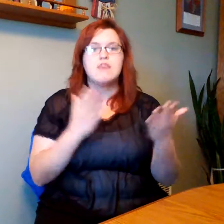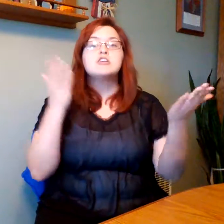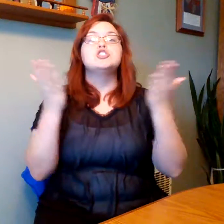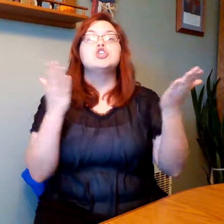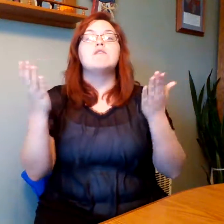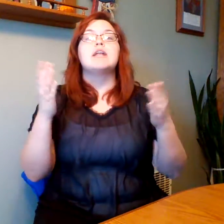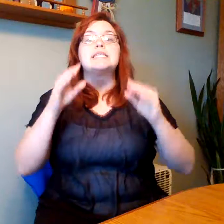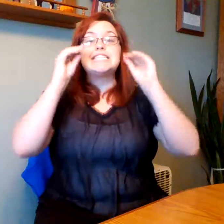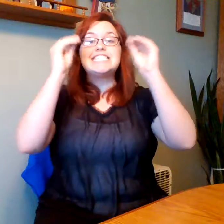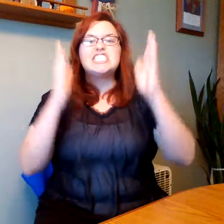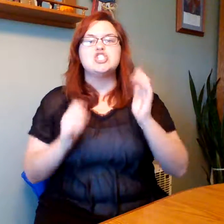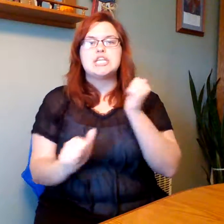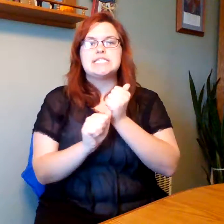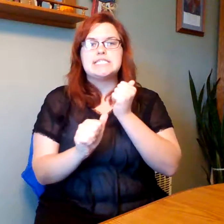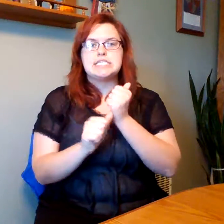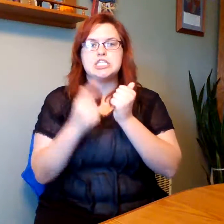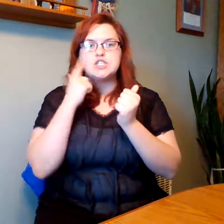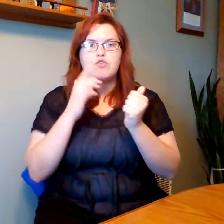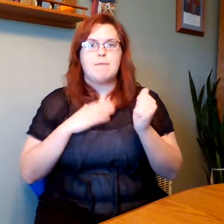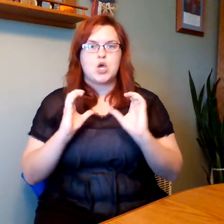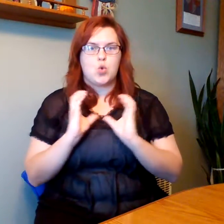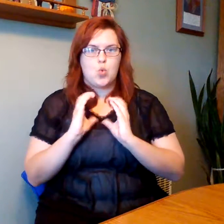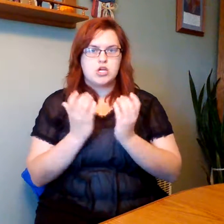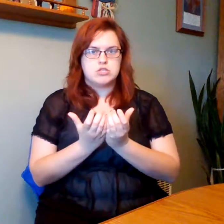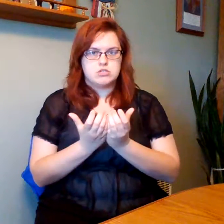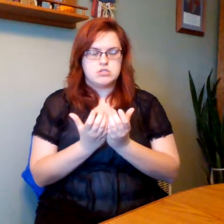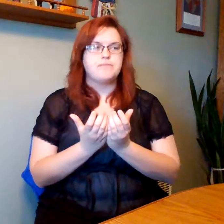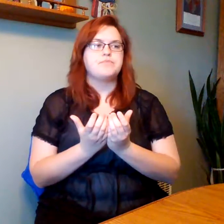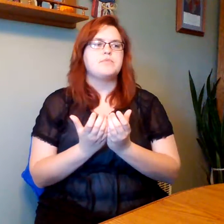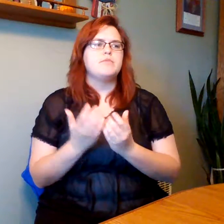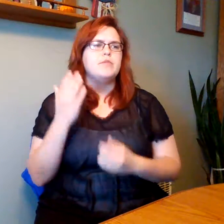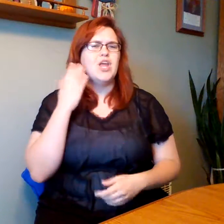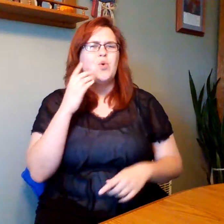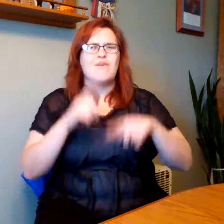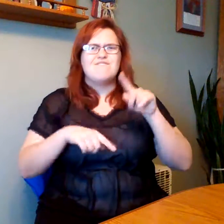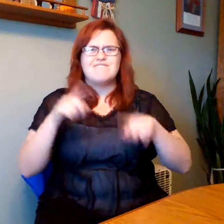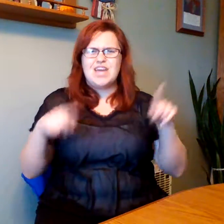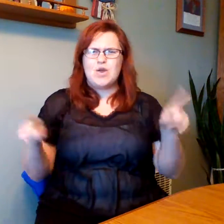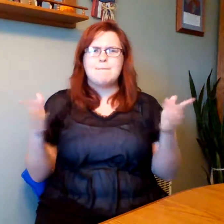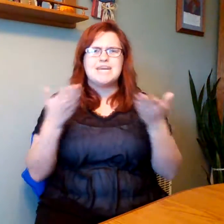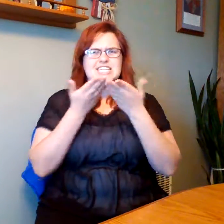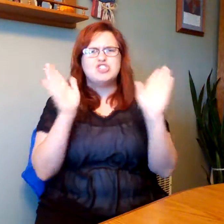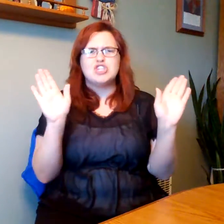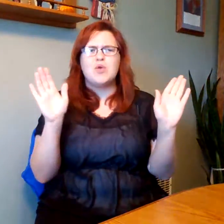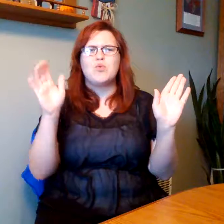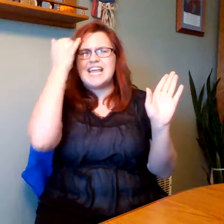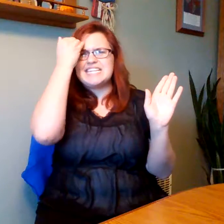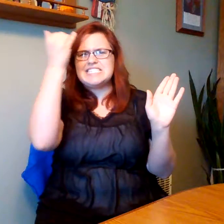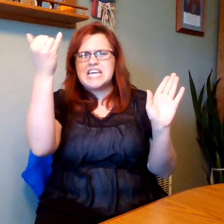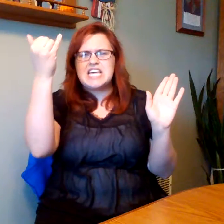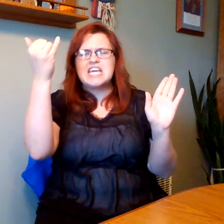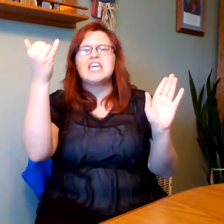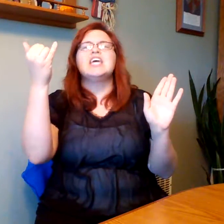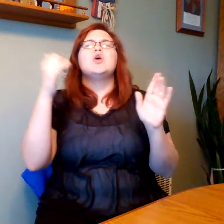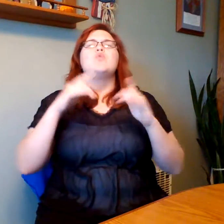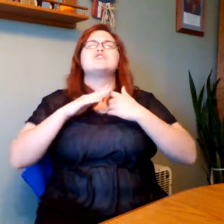the course. These discussion sections will vary in format, but a typical discussion section will begin with